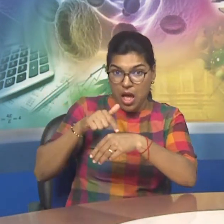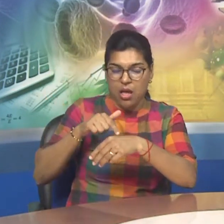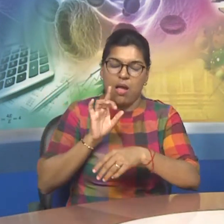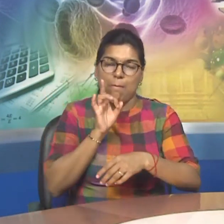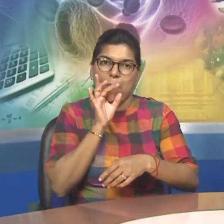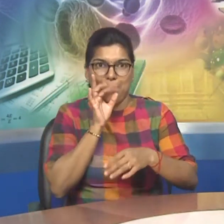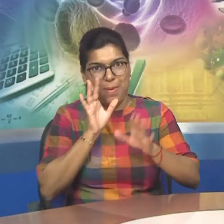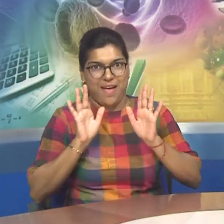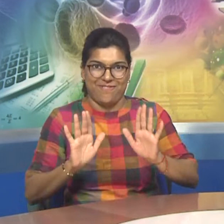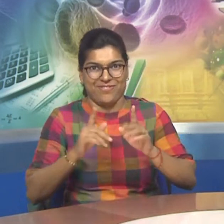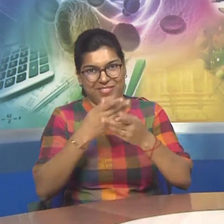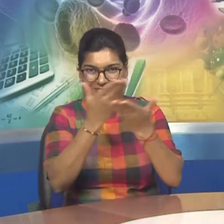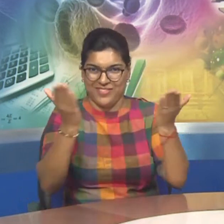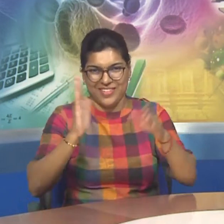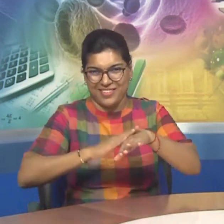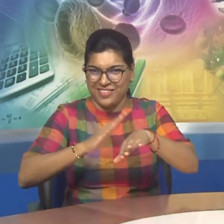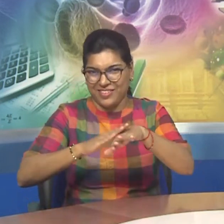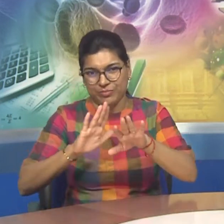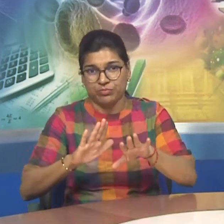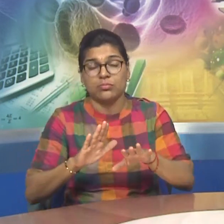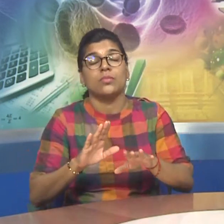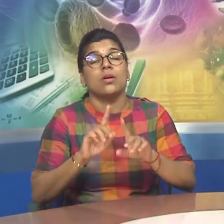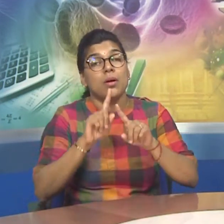by unkind language.